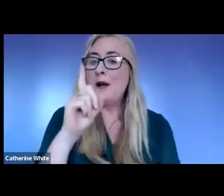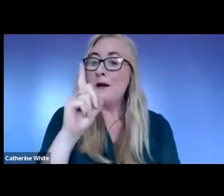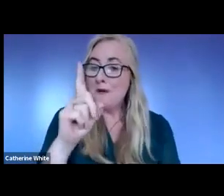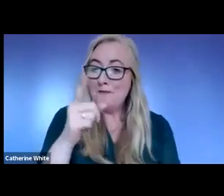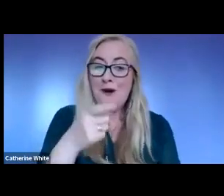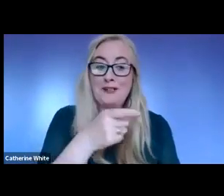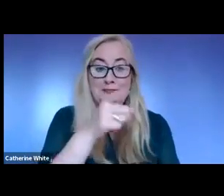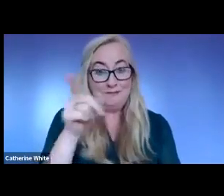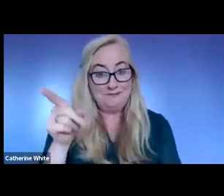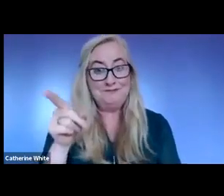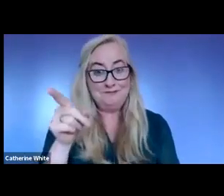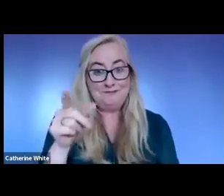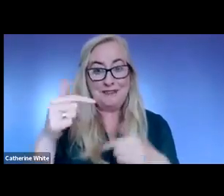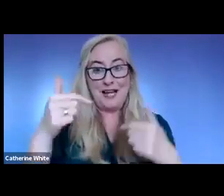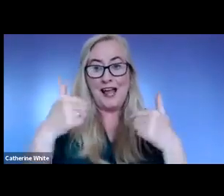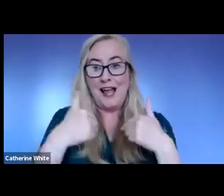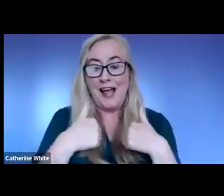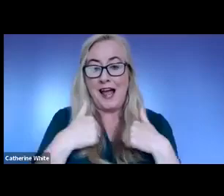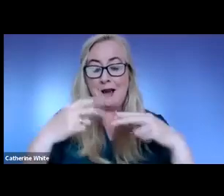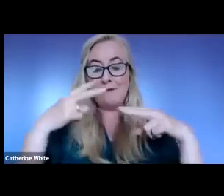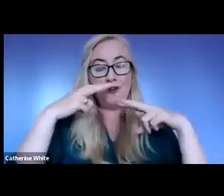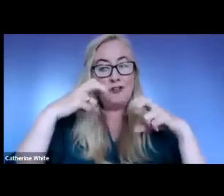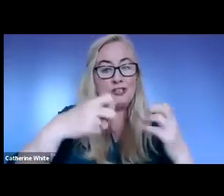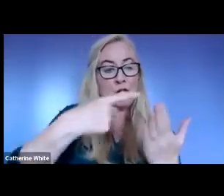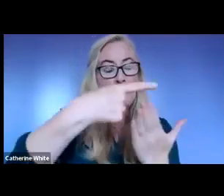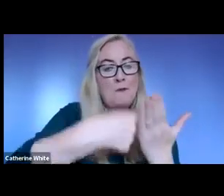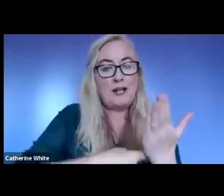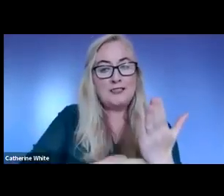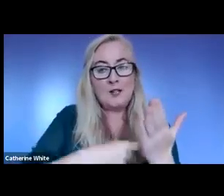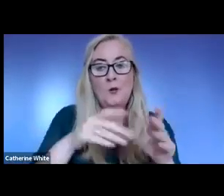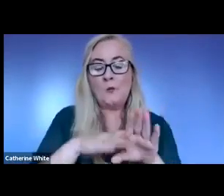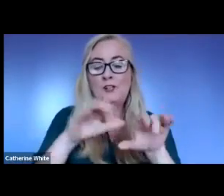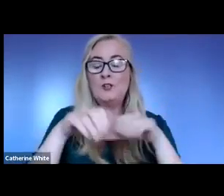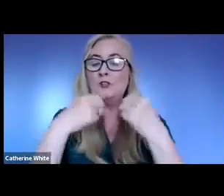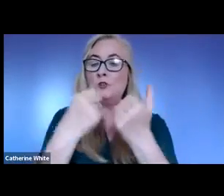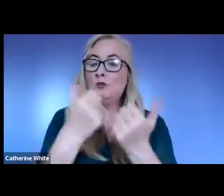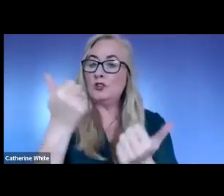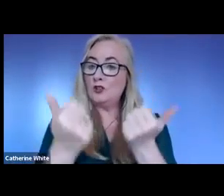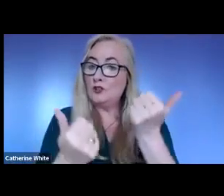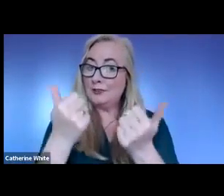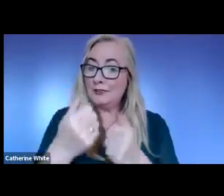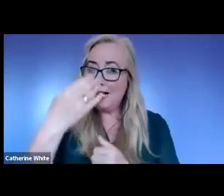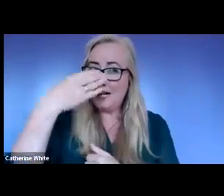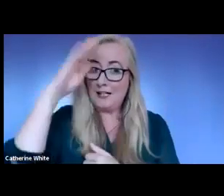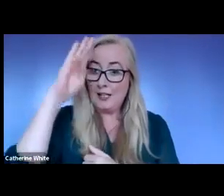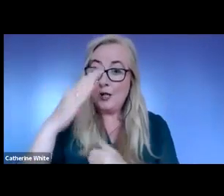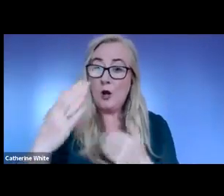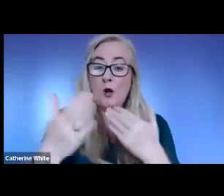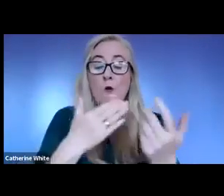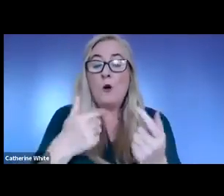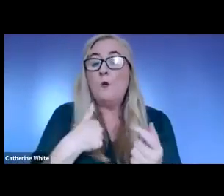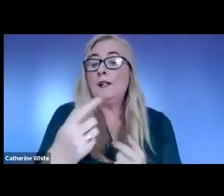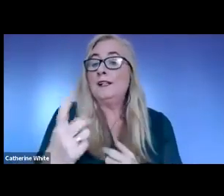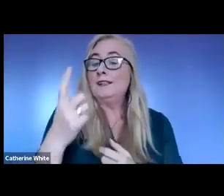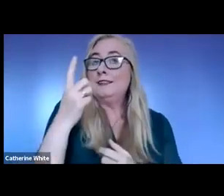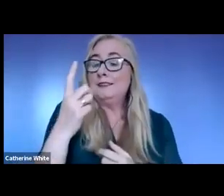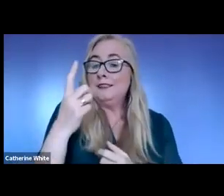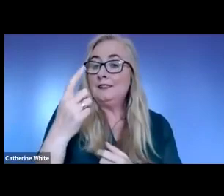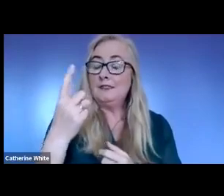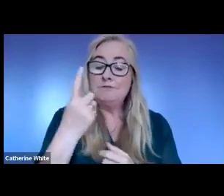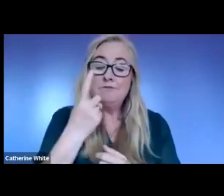know, I am a research and policy analyst with Social Justice Ireland, and what we look at is really how